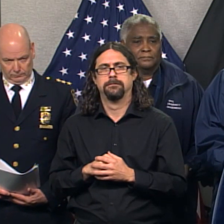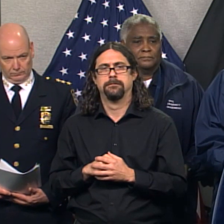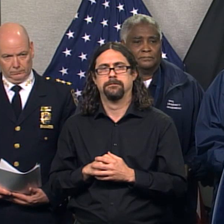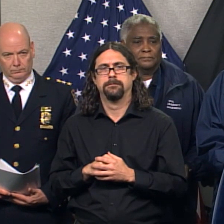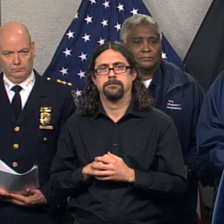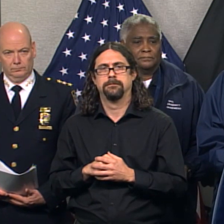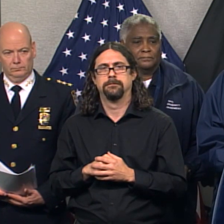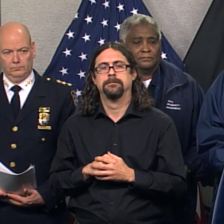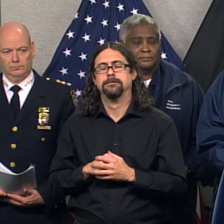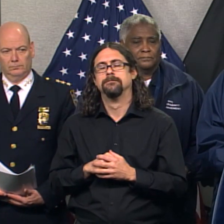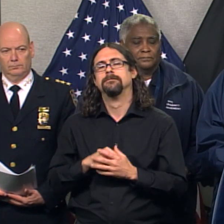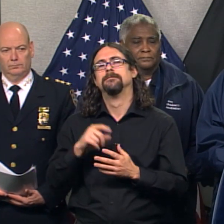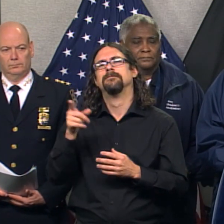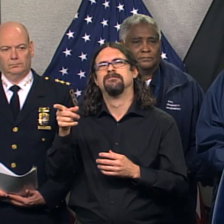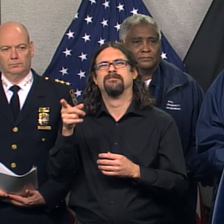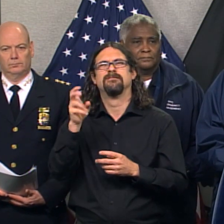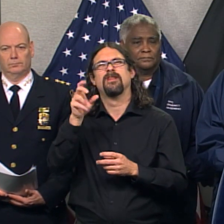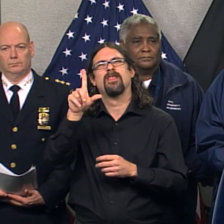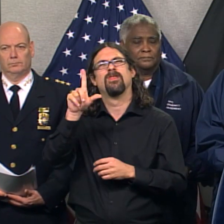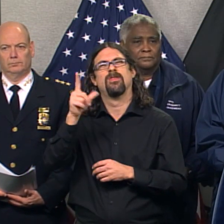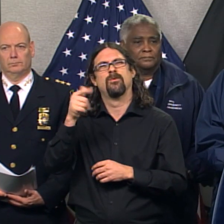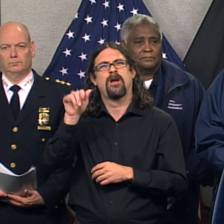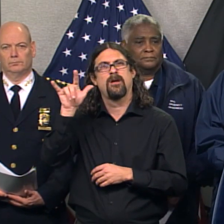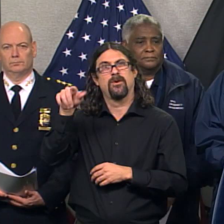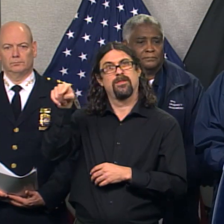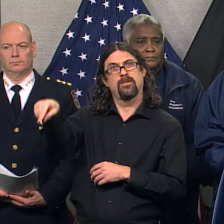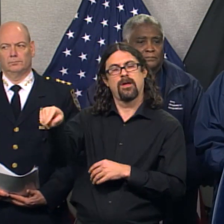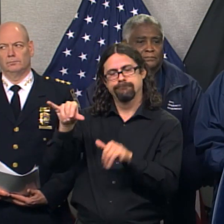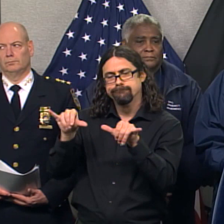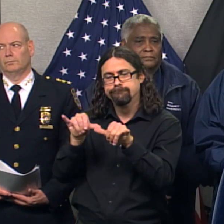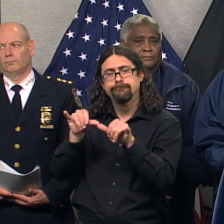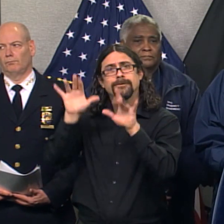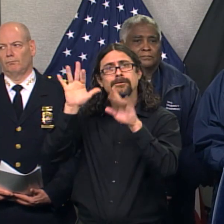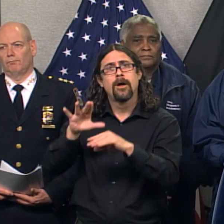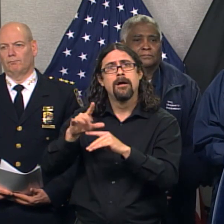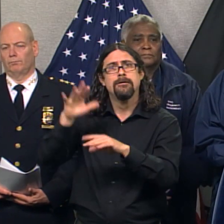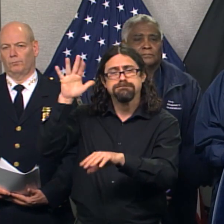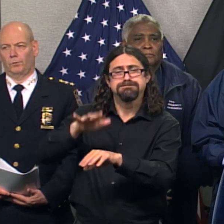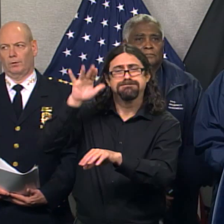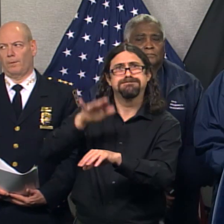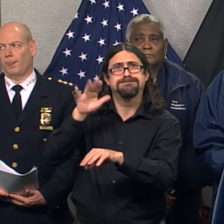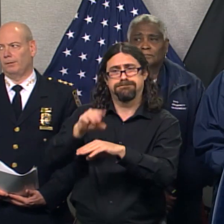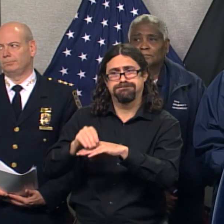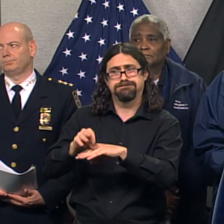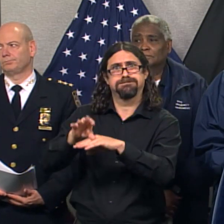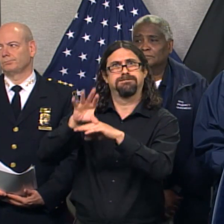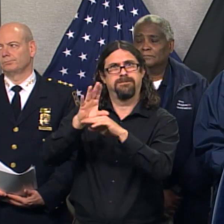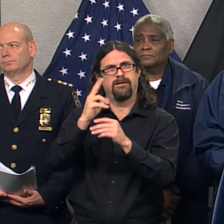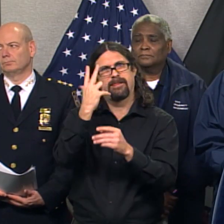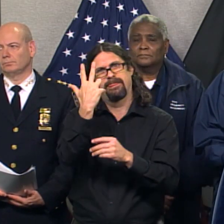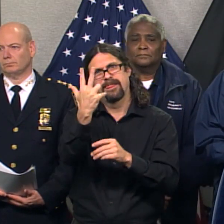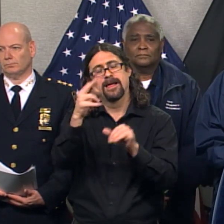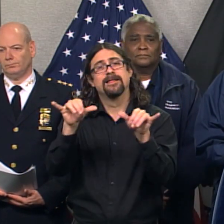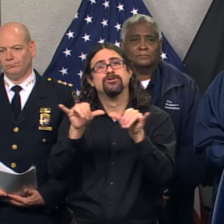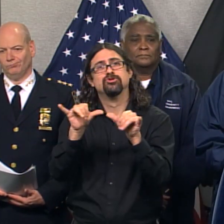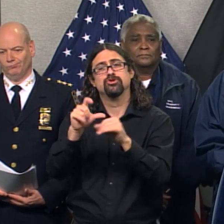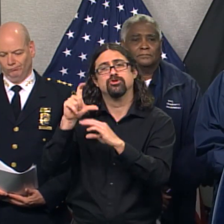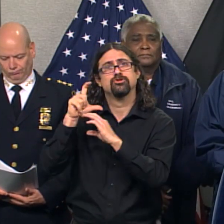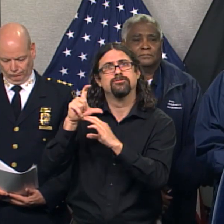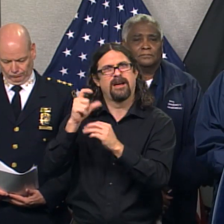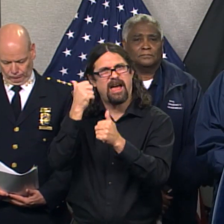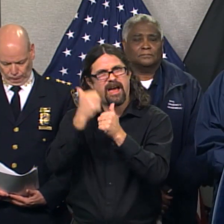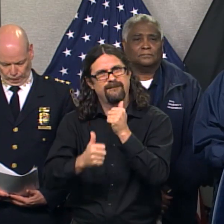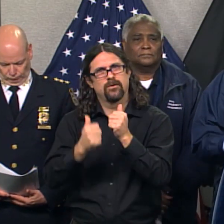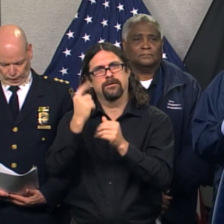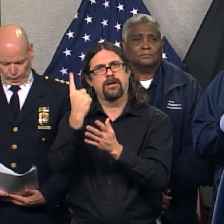We have a lot of storms that go, you know, a whole day. You talk about 1 or 2 inches an hour, but to have 3